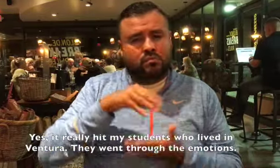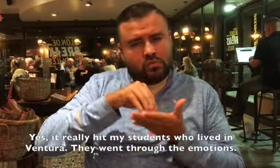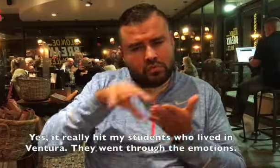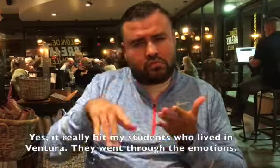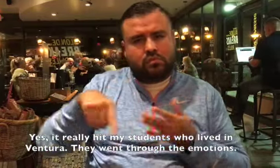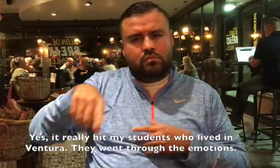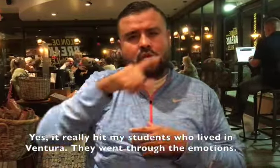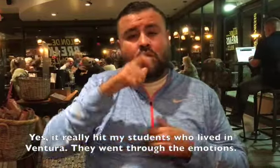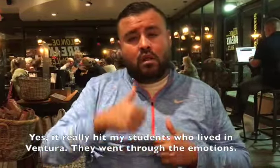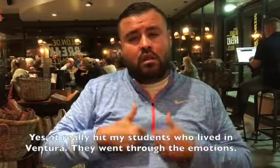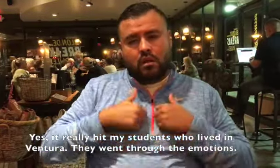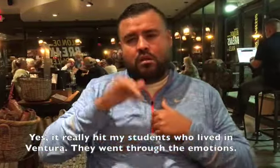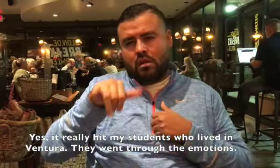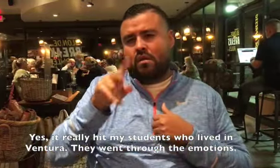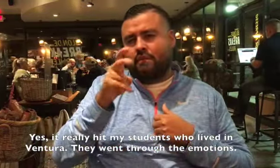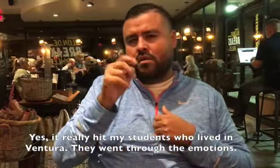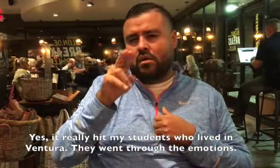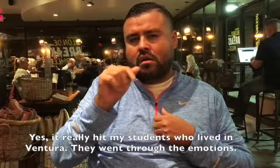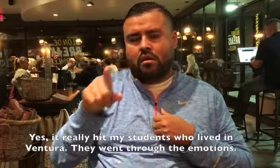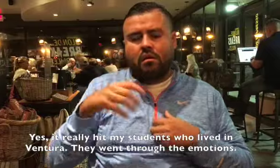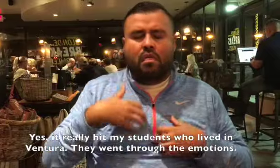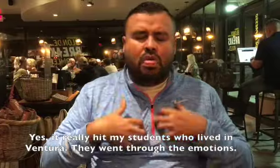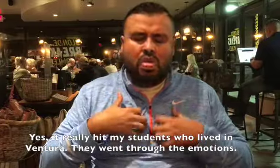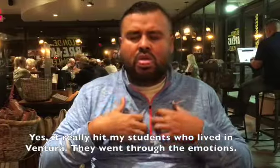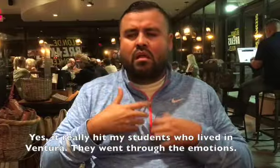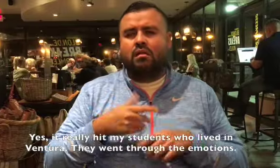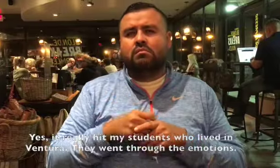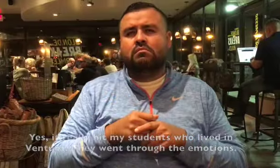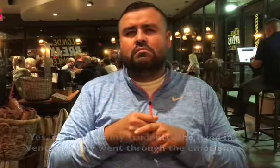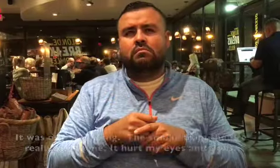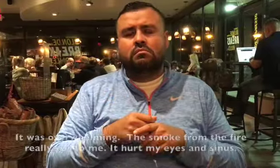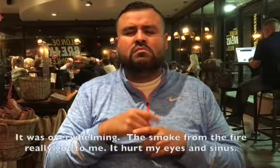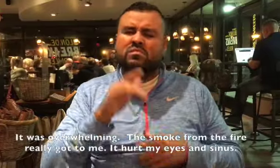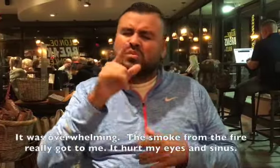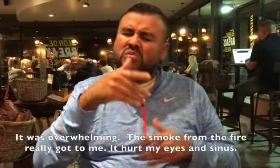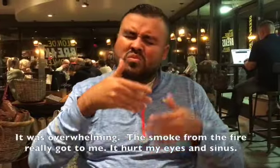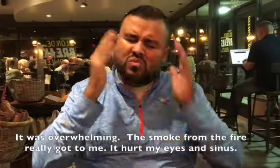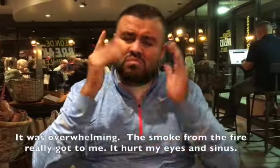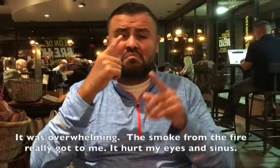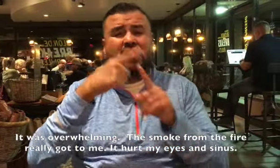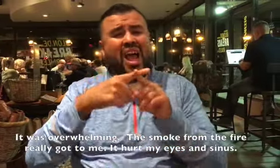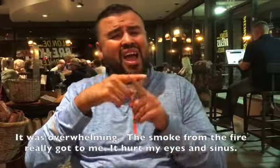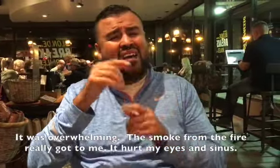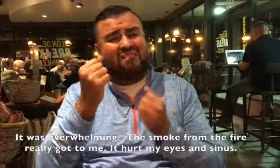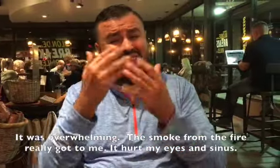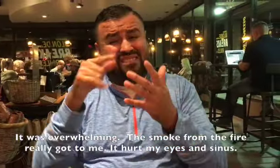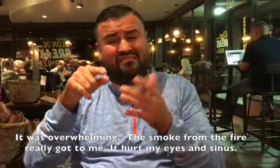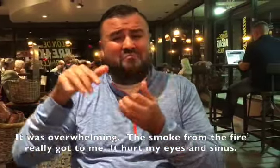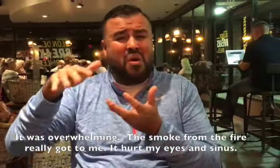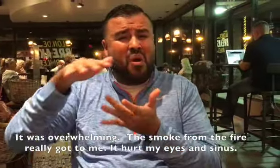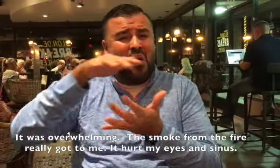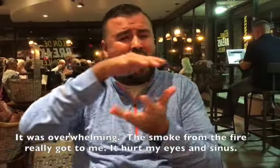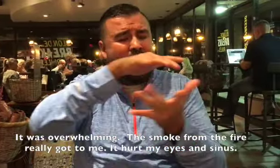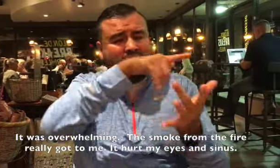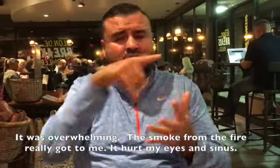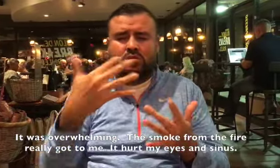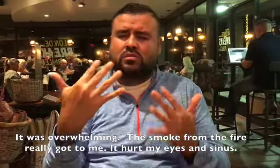my students who lived in the Ventura area, and they went through the emotions. It was overwhelming. Then the smoke from the